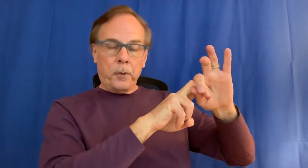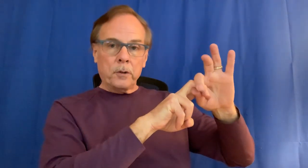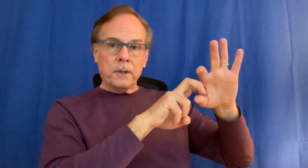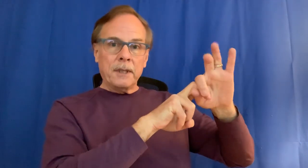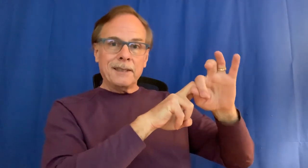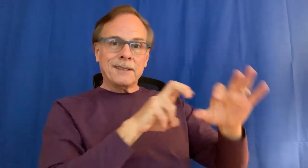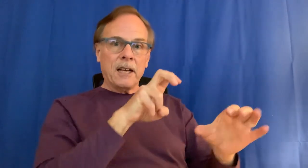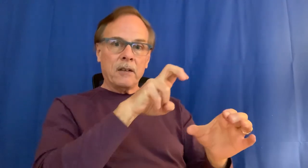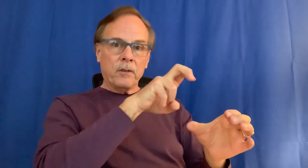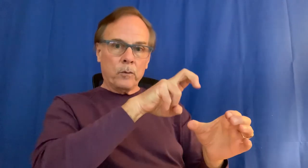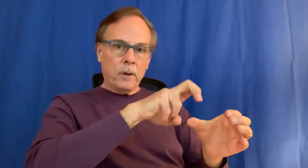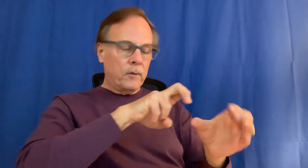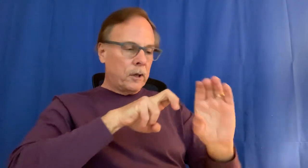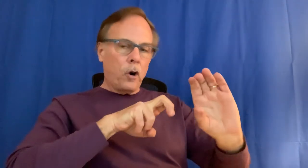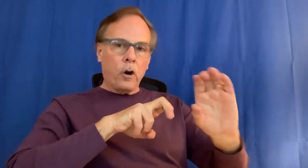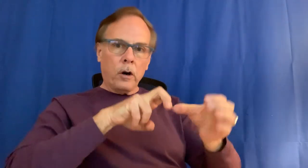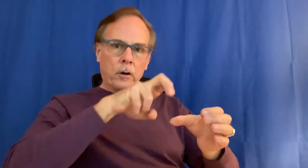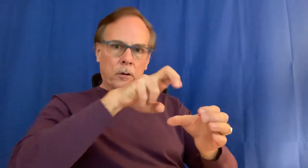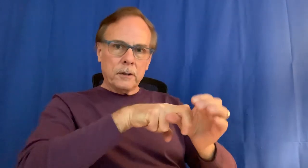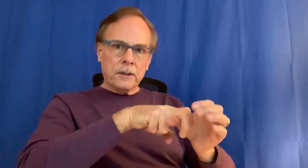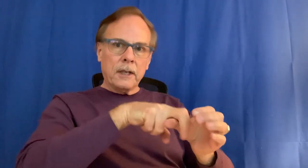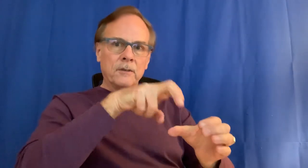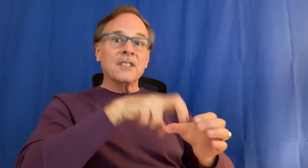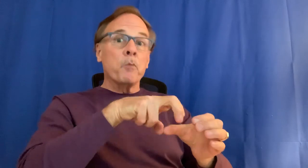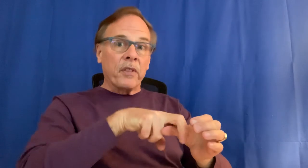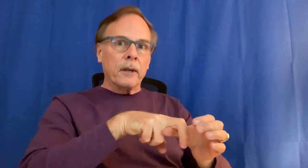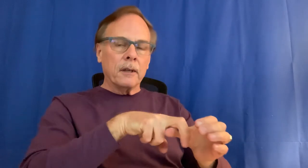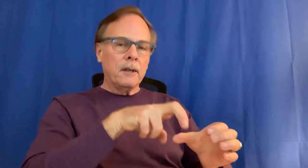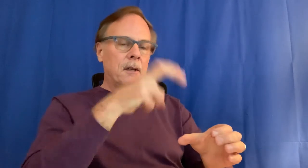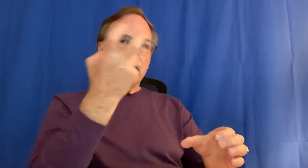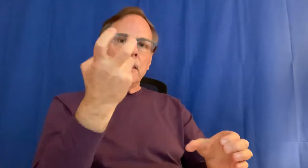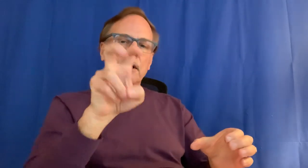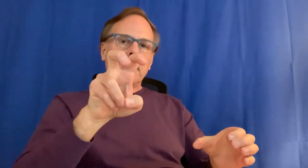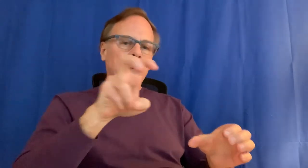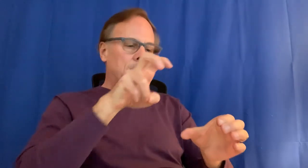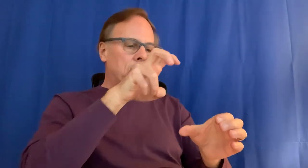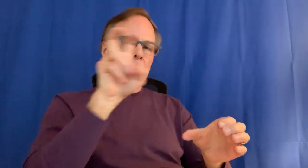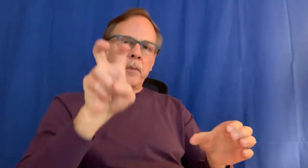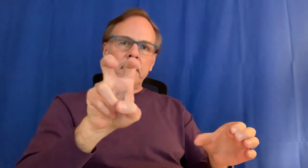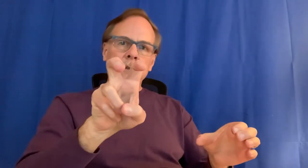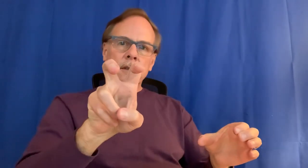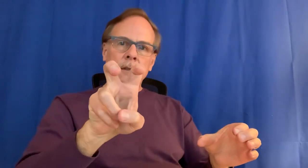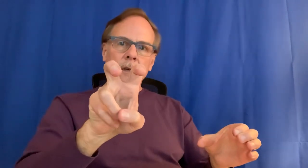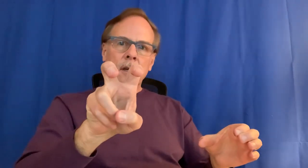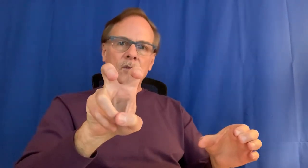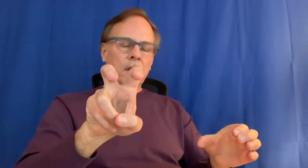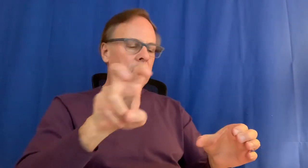person inside of a car or inside of something. The bent V